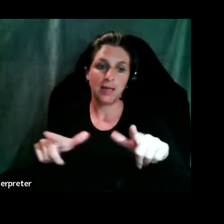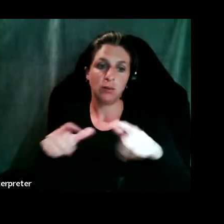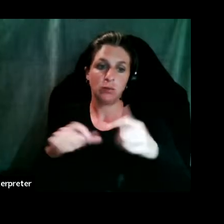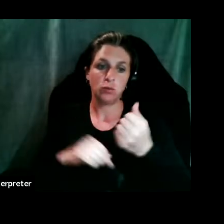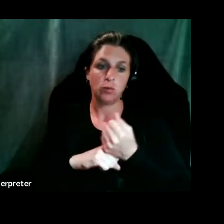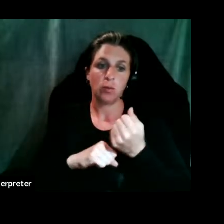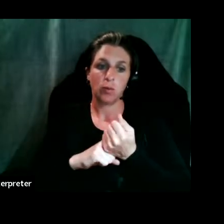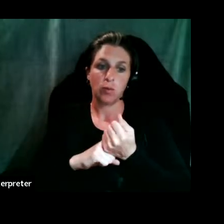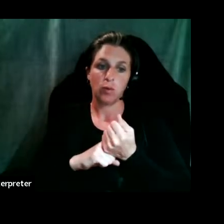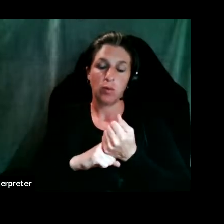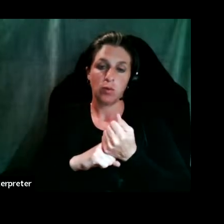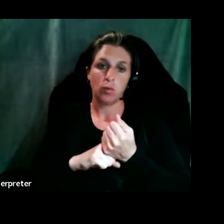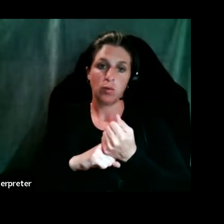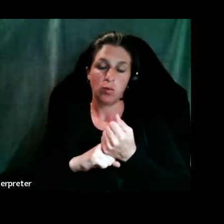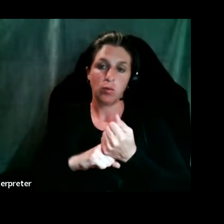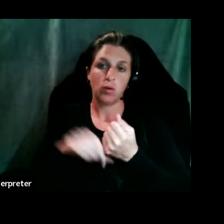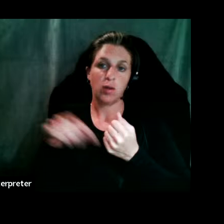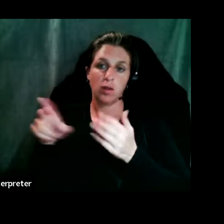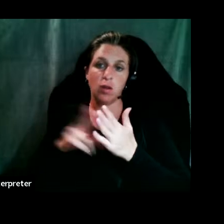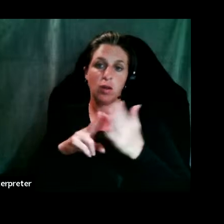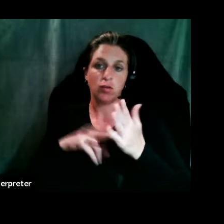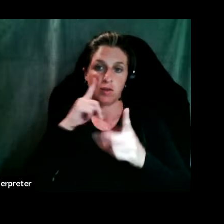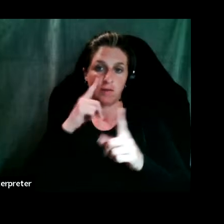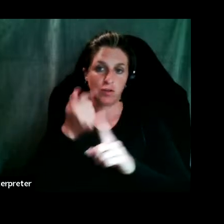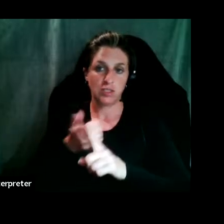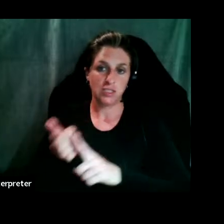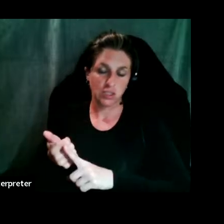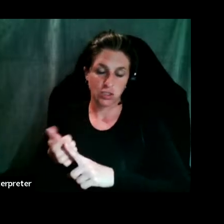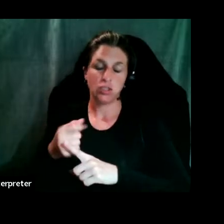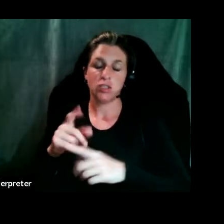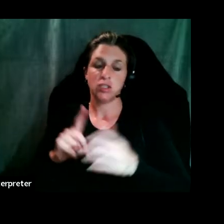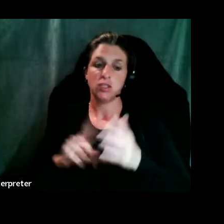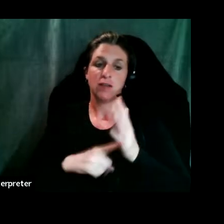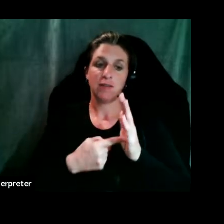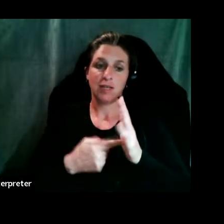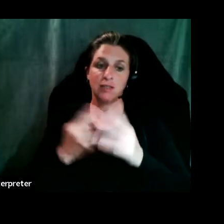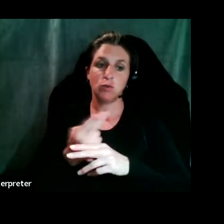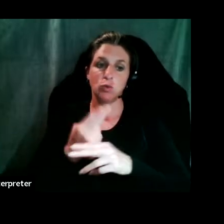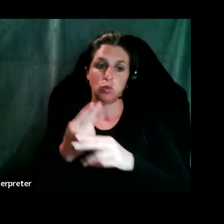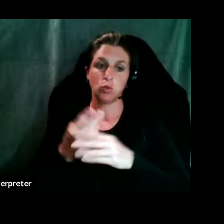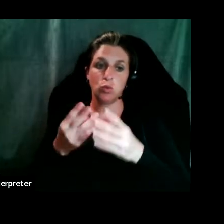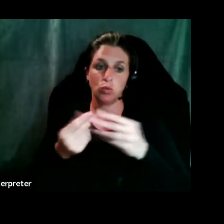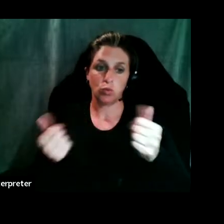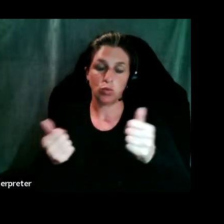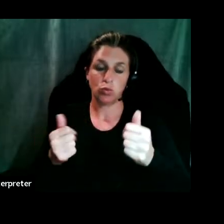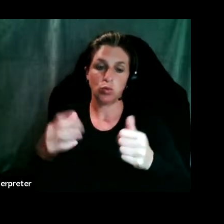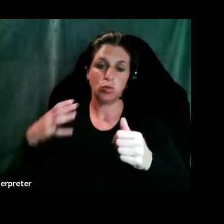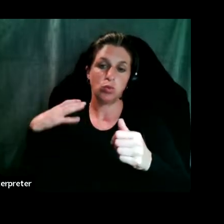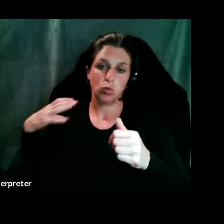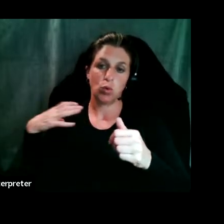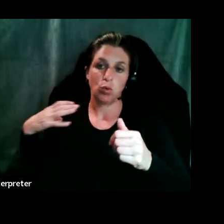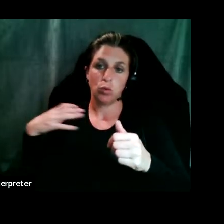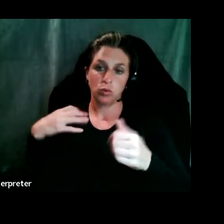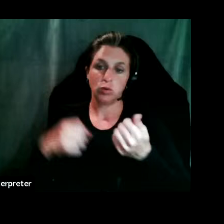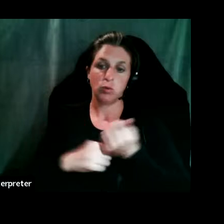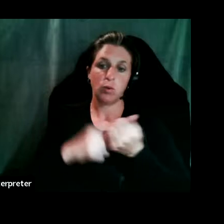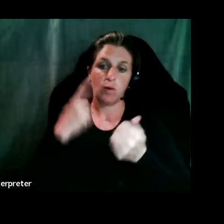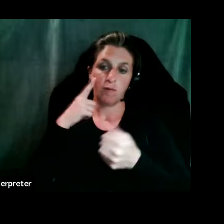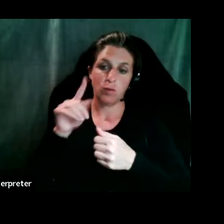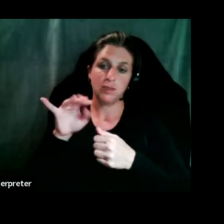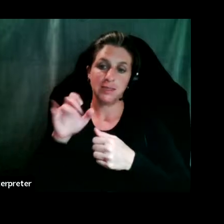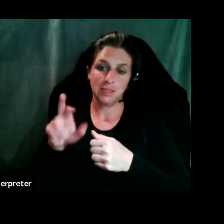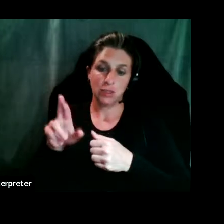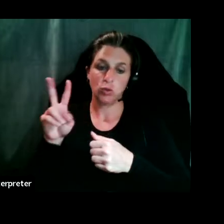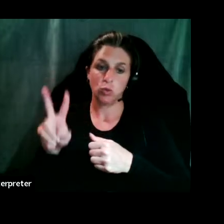So there are contracts for each one of them. Effective Use Solutions is coaching support for our tier 2 teams